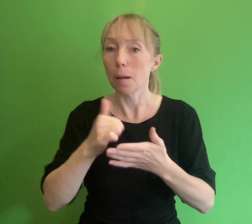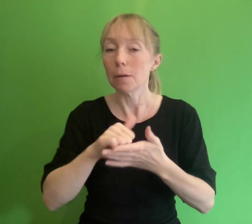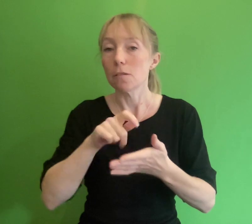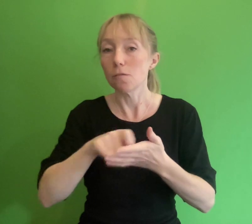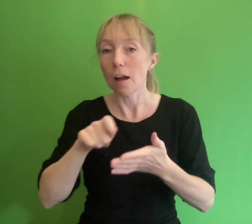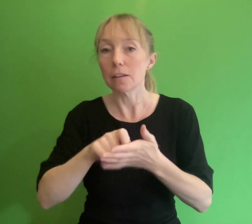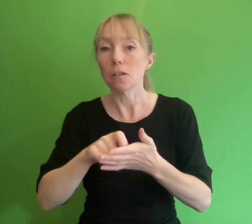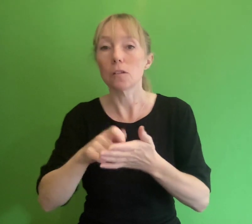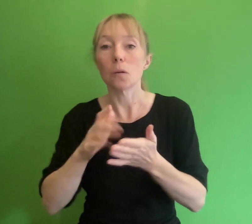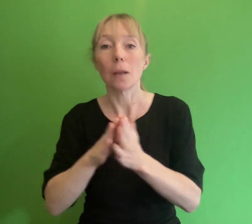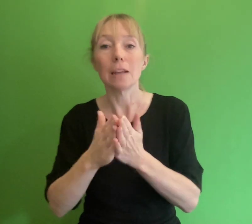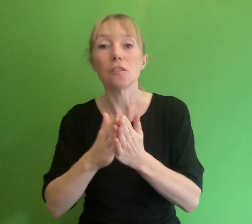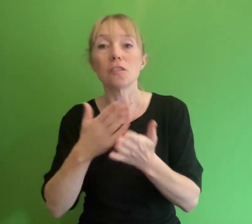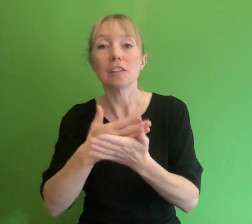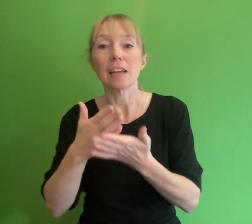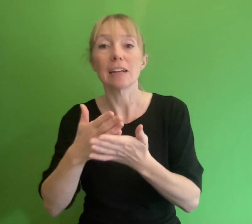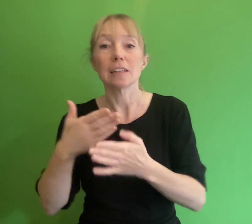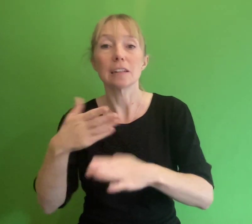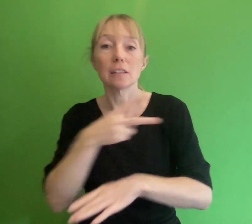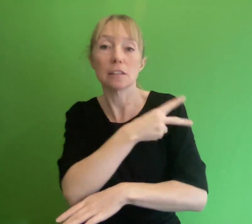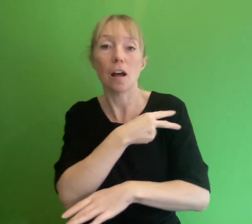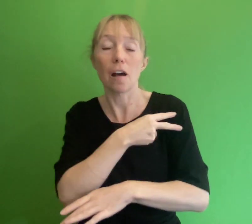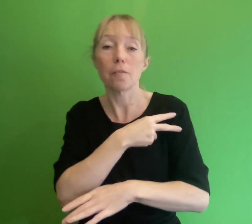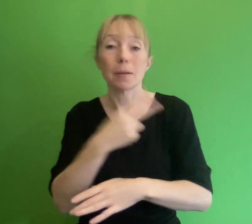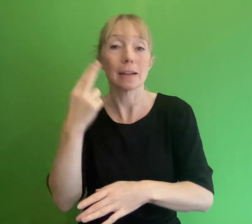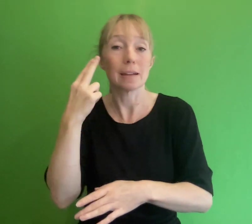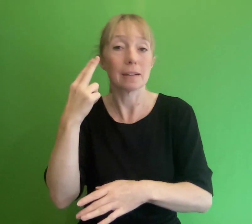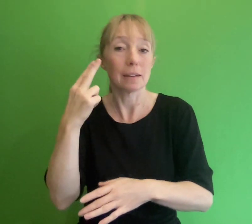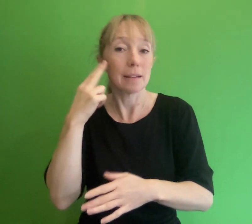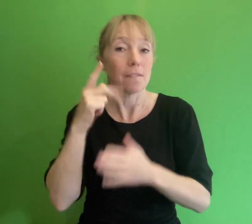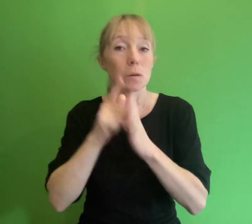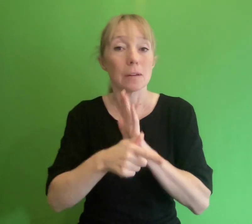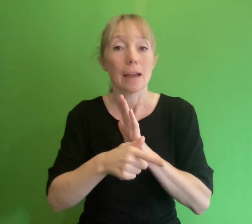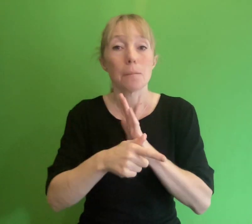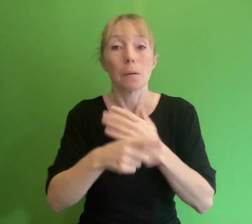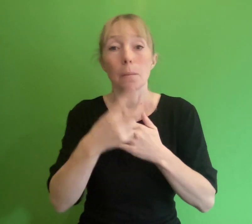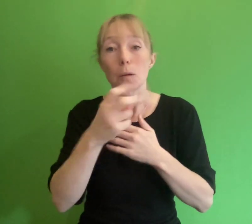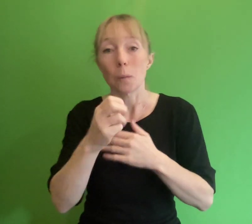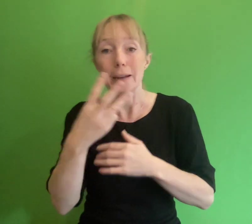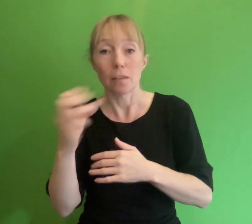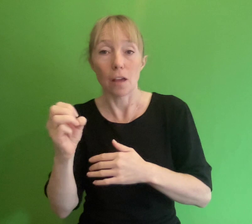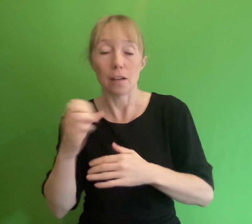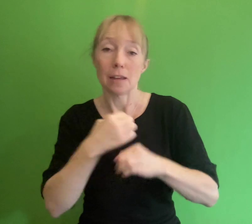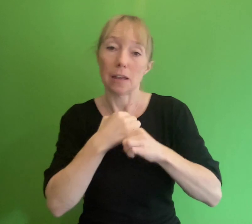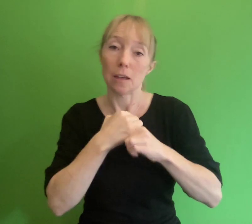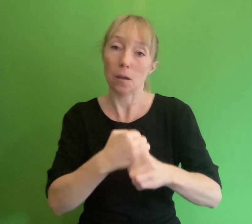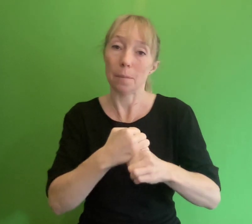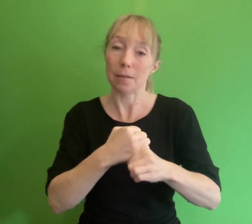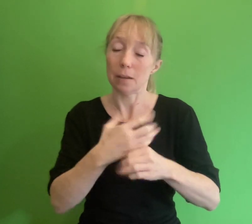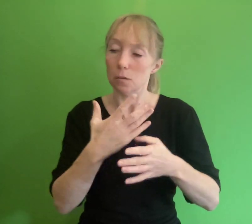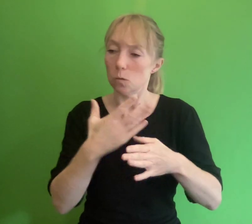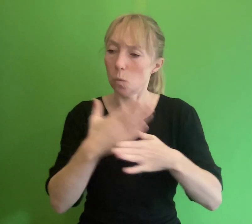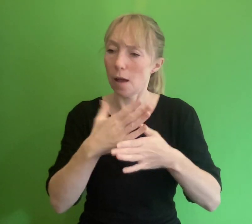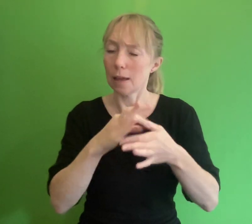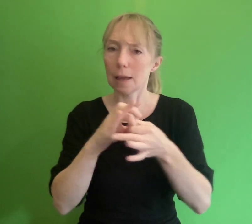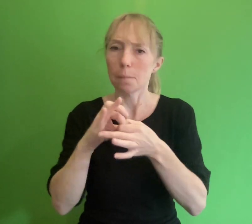or disabled by 2030. Committing to working in partnership with literature organisations,